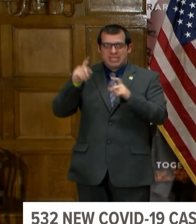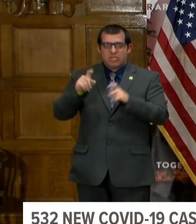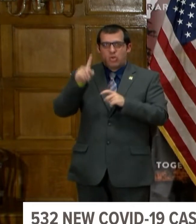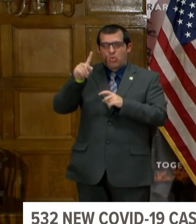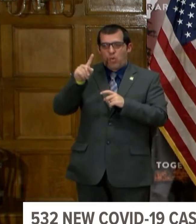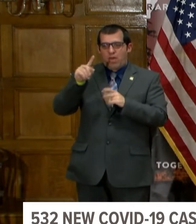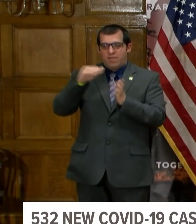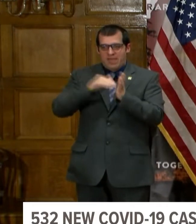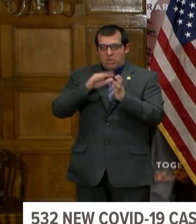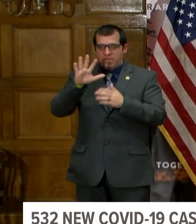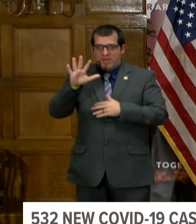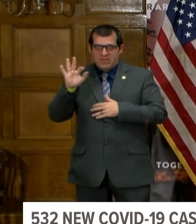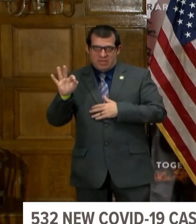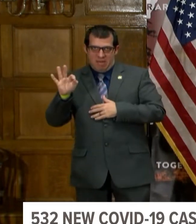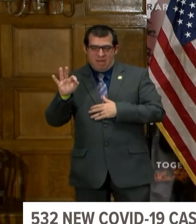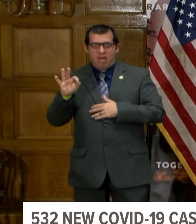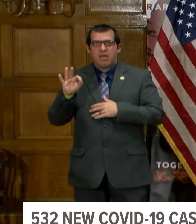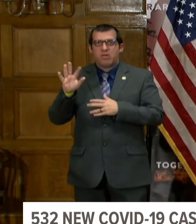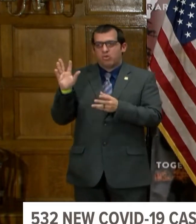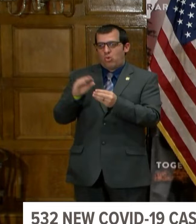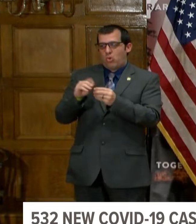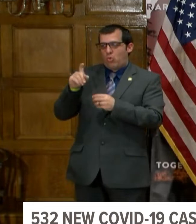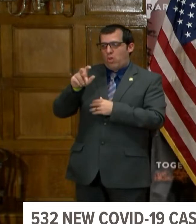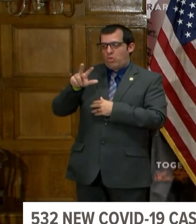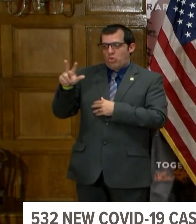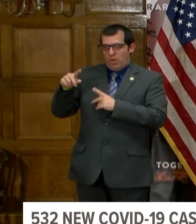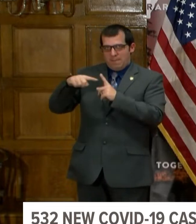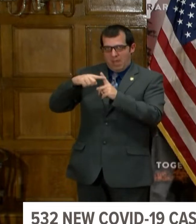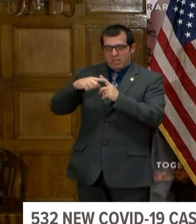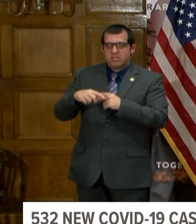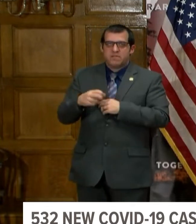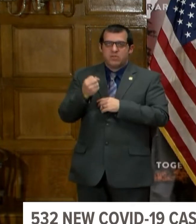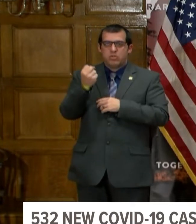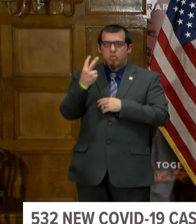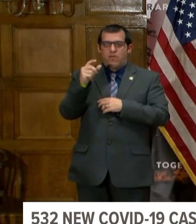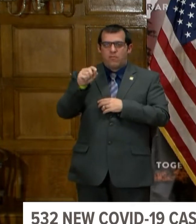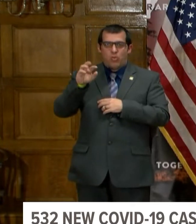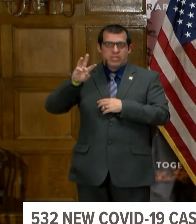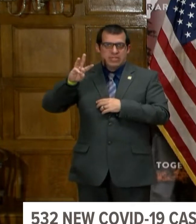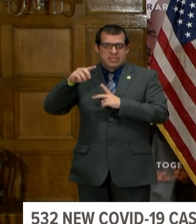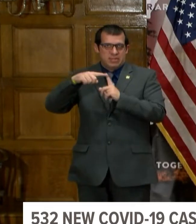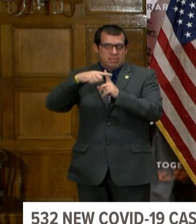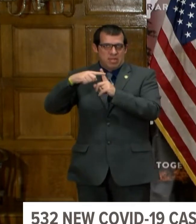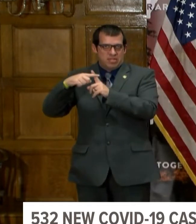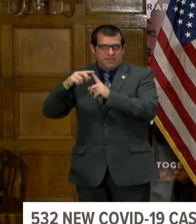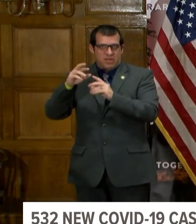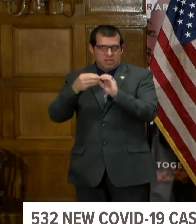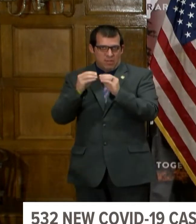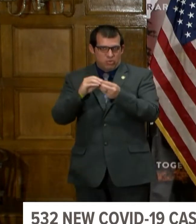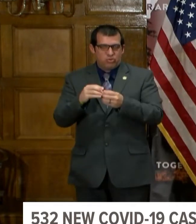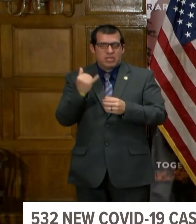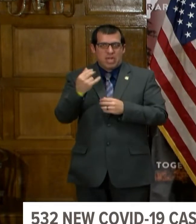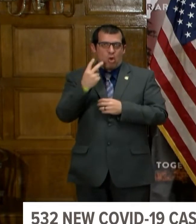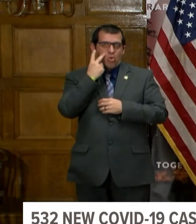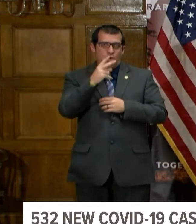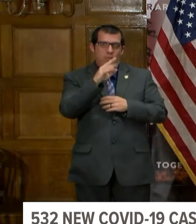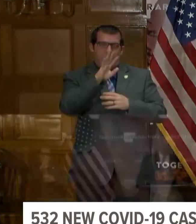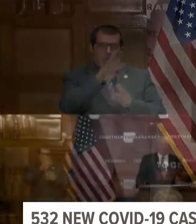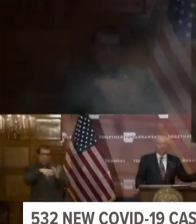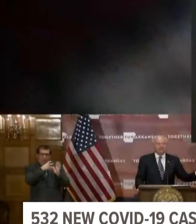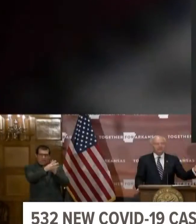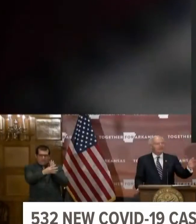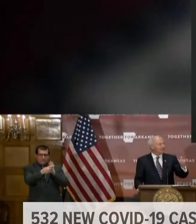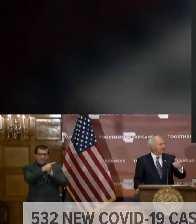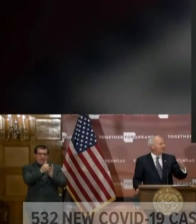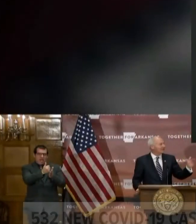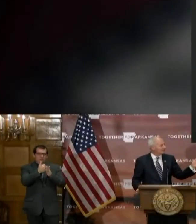1,059 with 133 positive, 12.6% positivity rate. Let's go to the graphs, and this is helpful